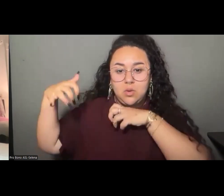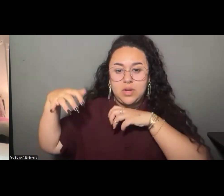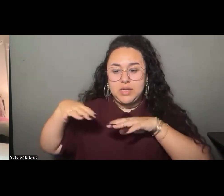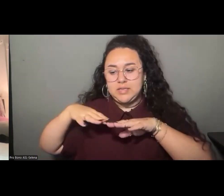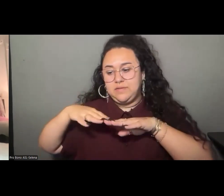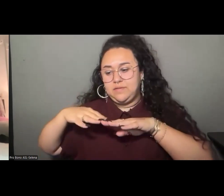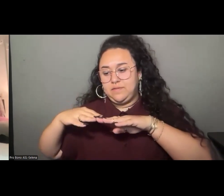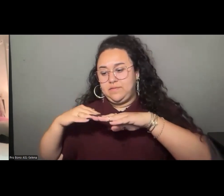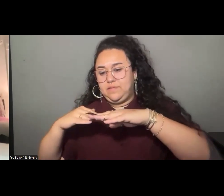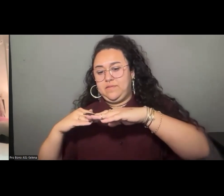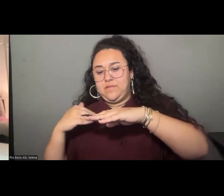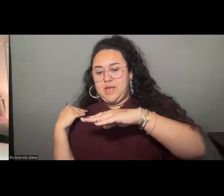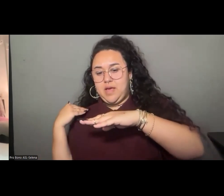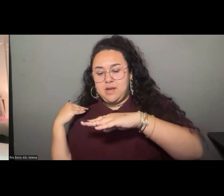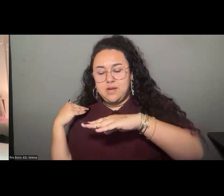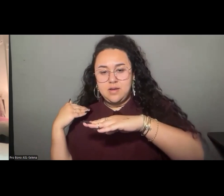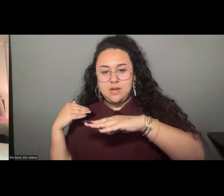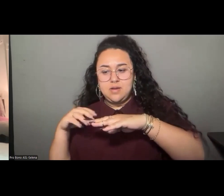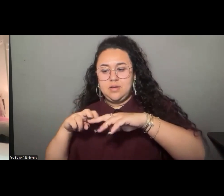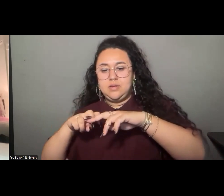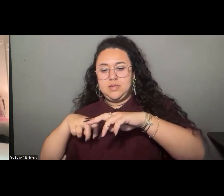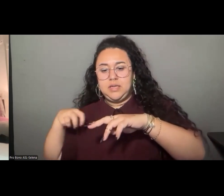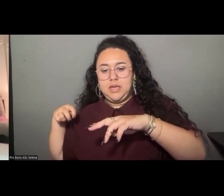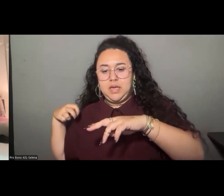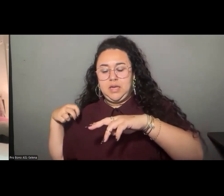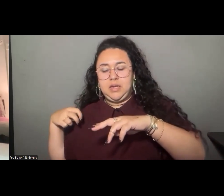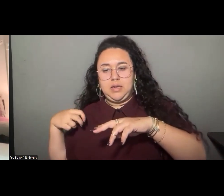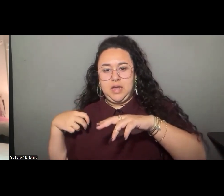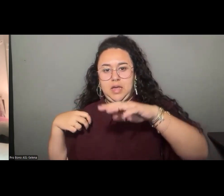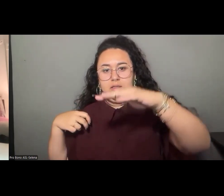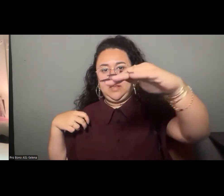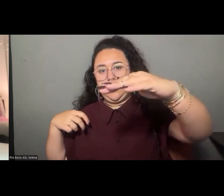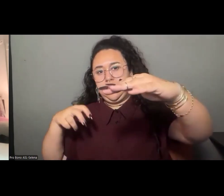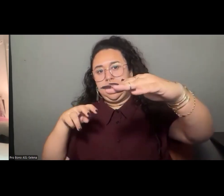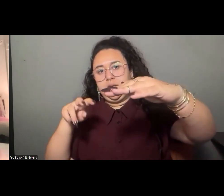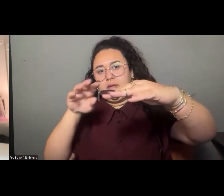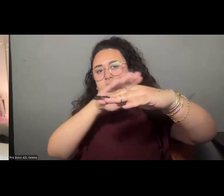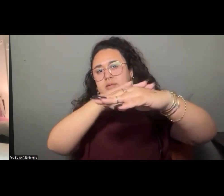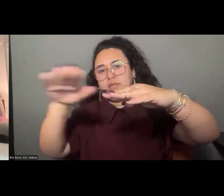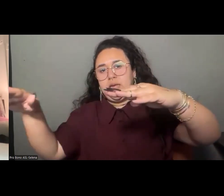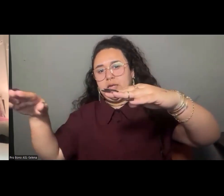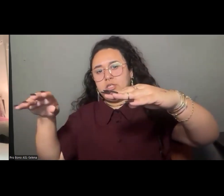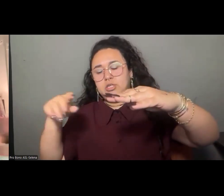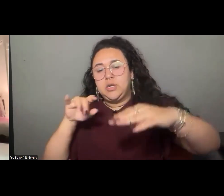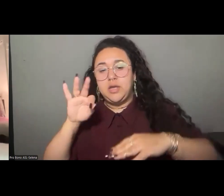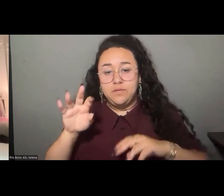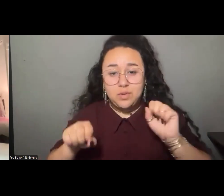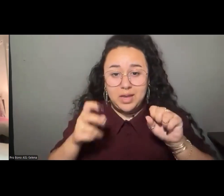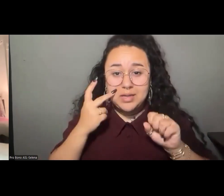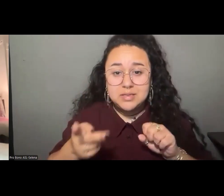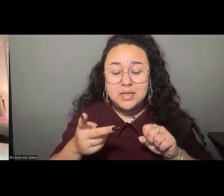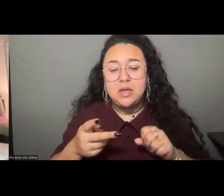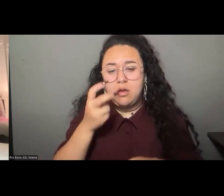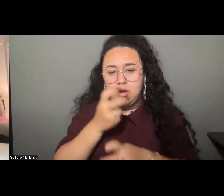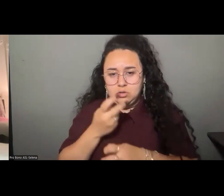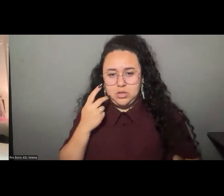the stage. So when you don't perform on the stage in that kind of environment, for people who can see, it's very hard to see what's happening on the